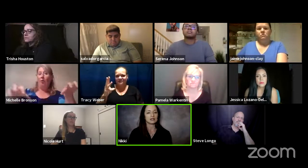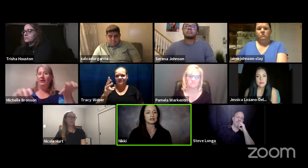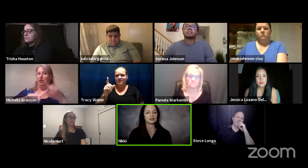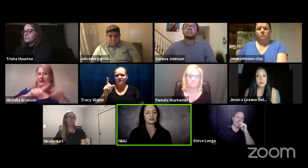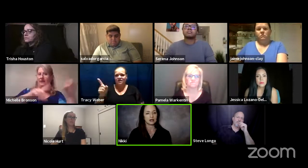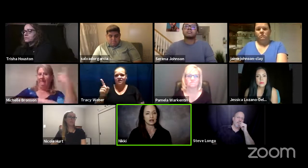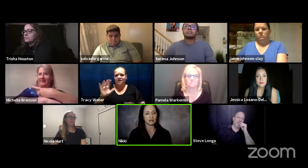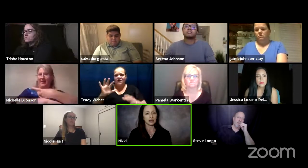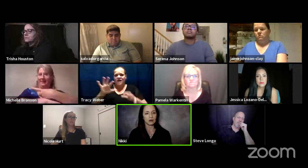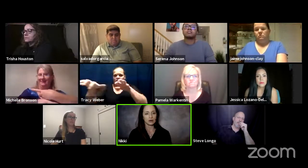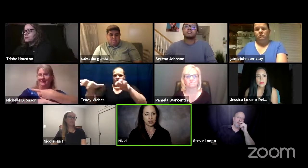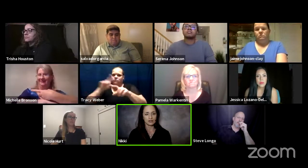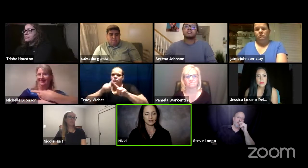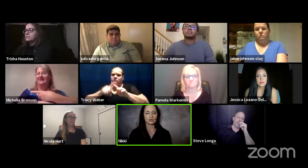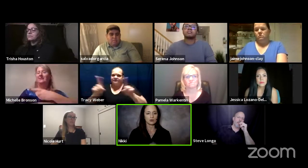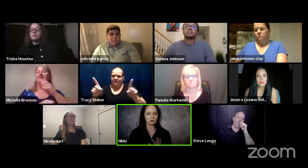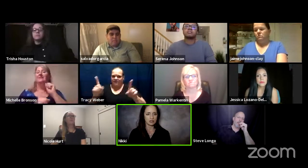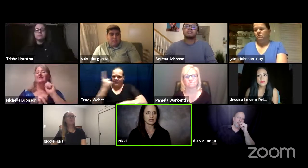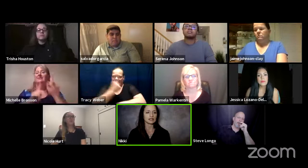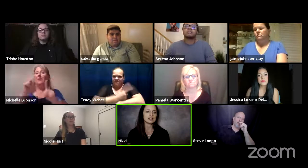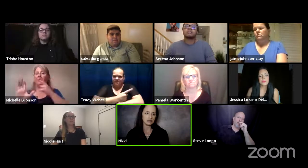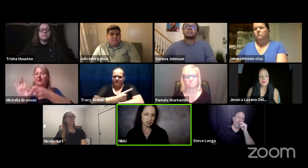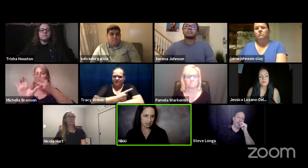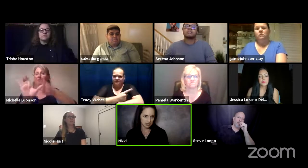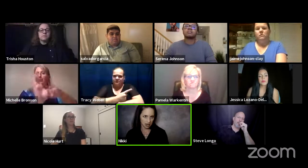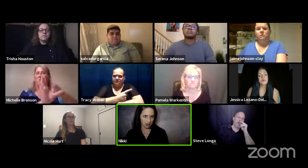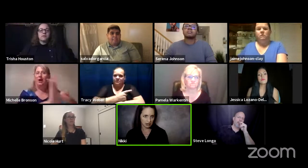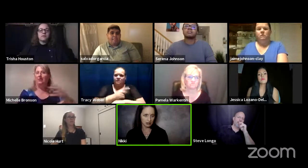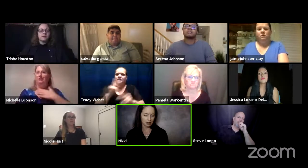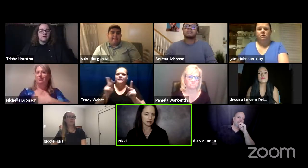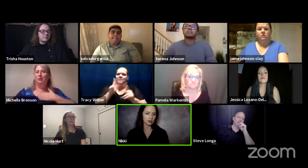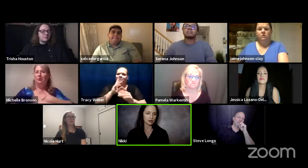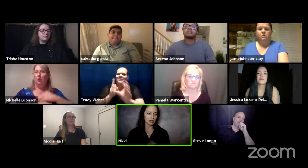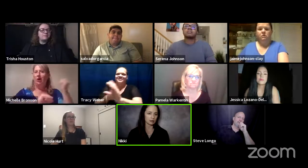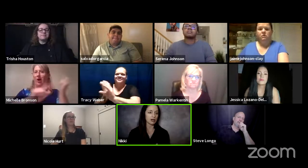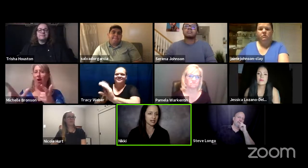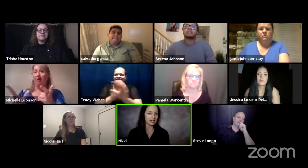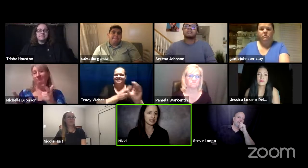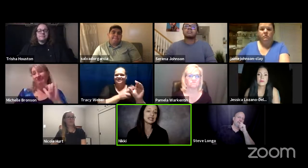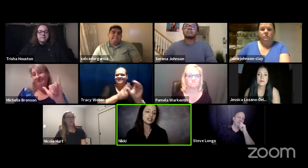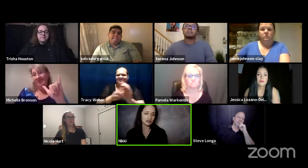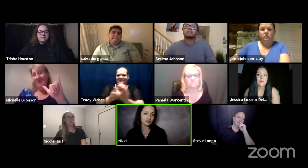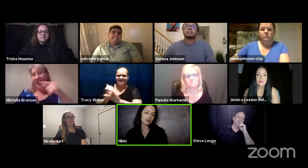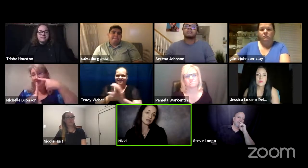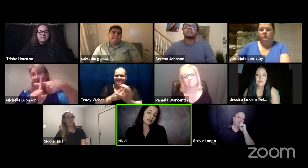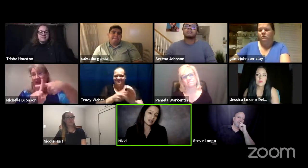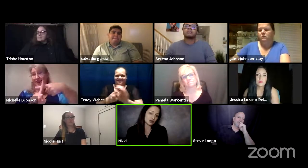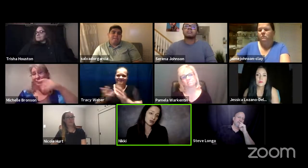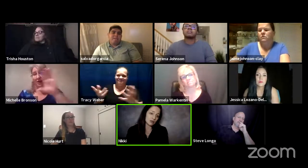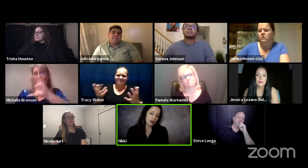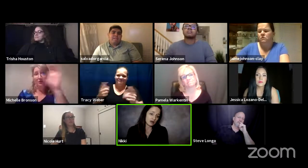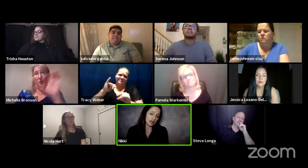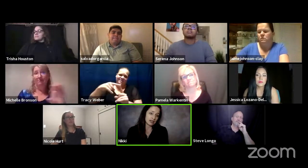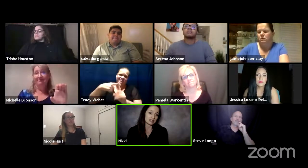And the outreach offices will select a different day. And then people can partake in each of them and enjoy them all. I think it's